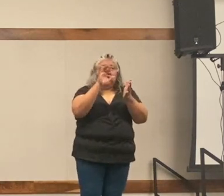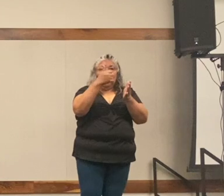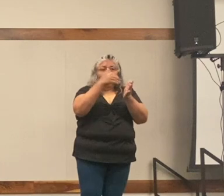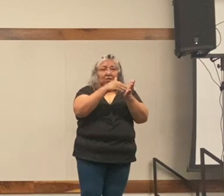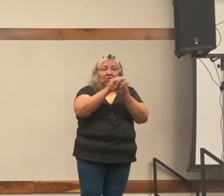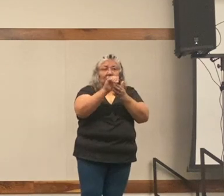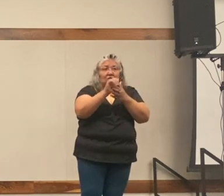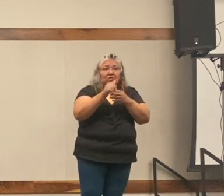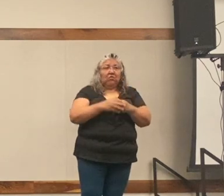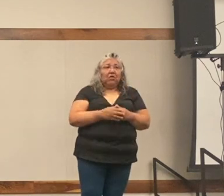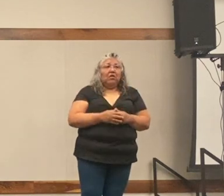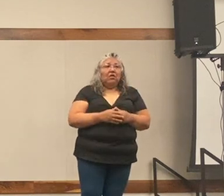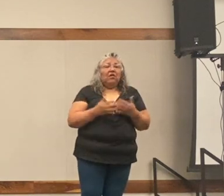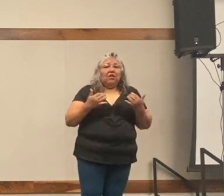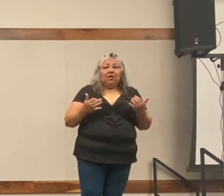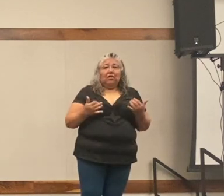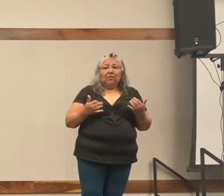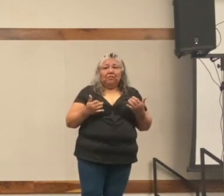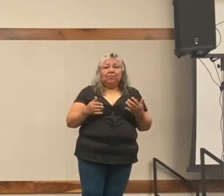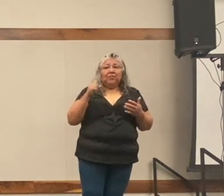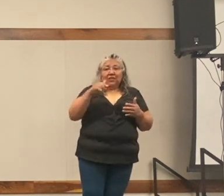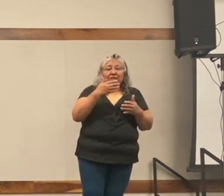that, right? So listen,